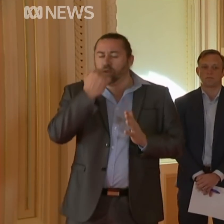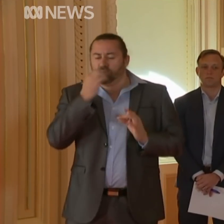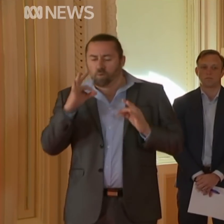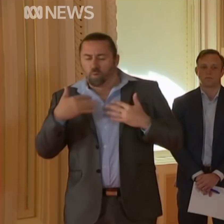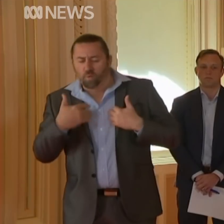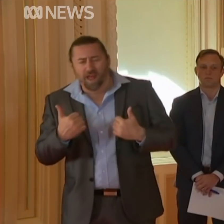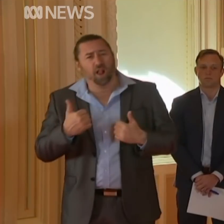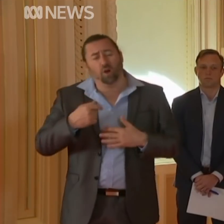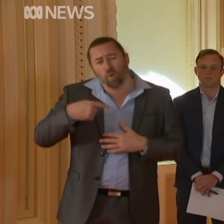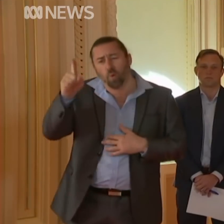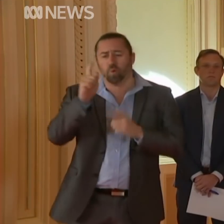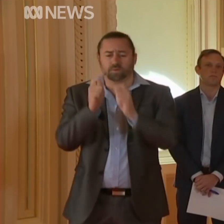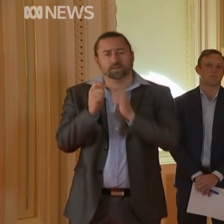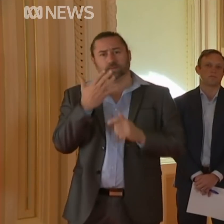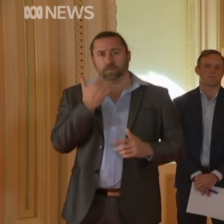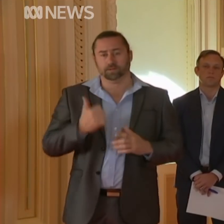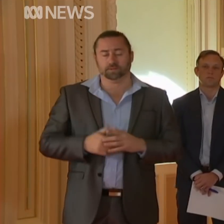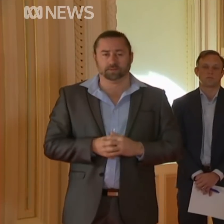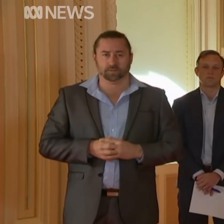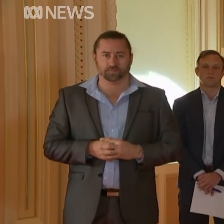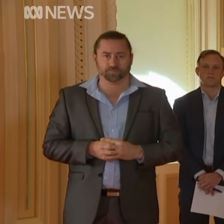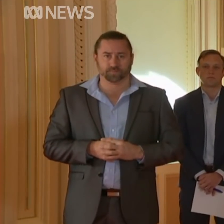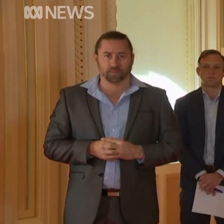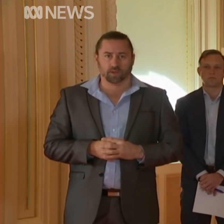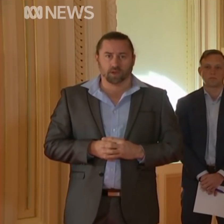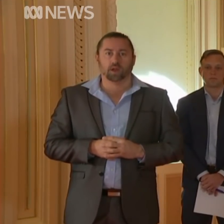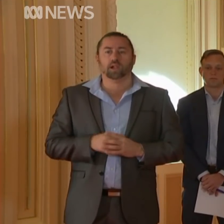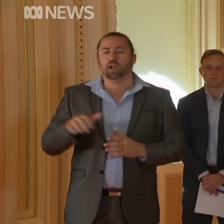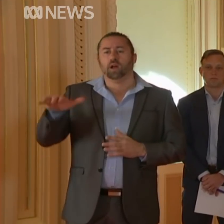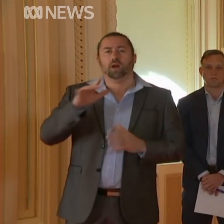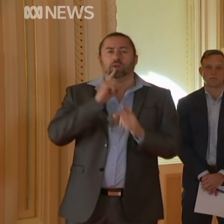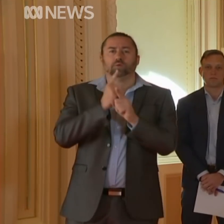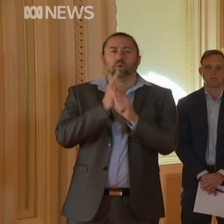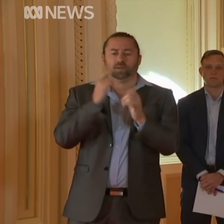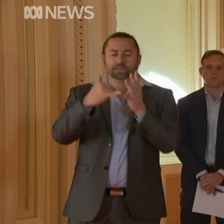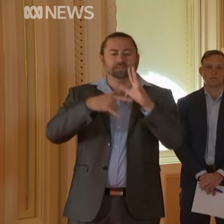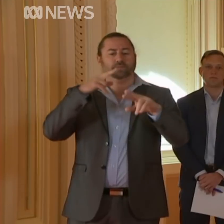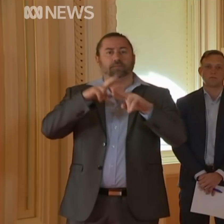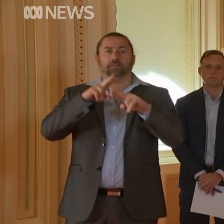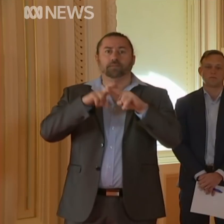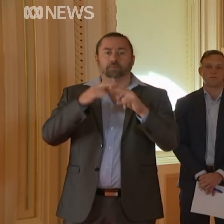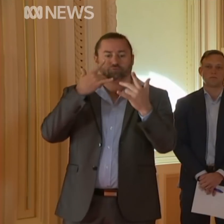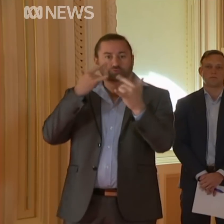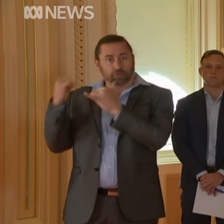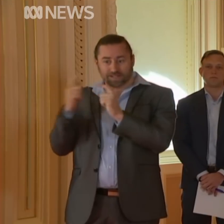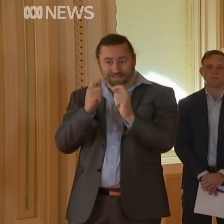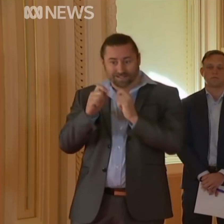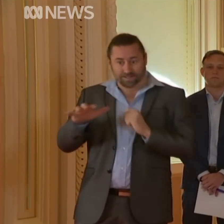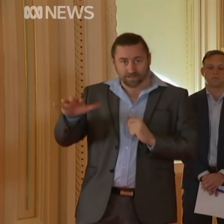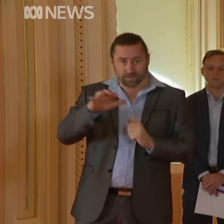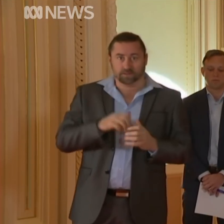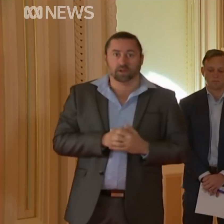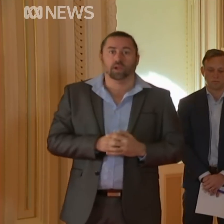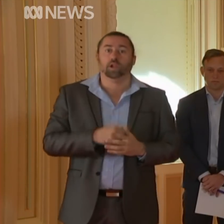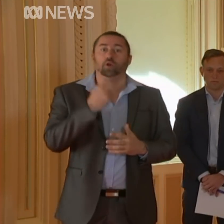tested. In relation to the testing of the staff members at the Brisbane Youth Detention Centre, we've had